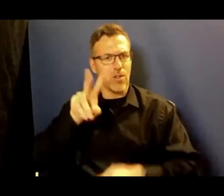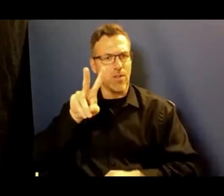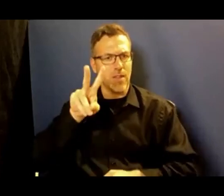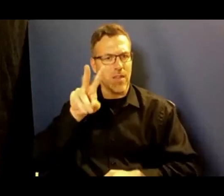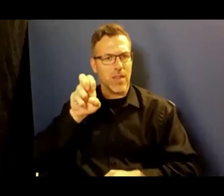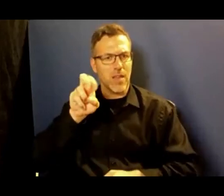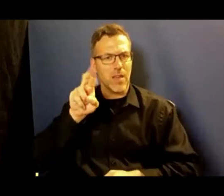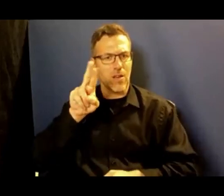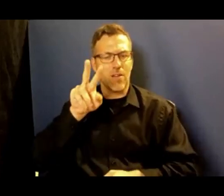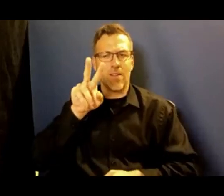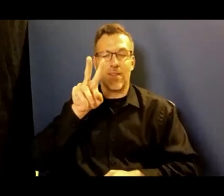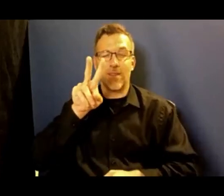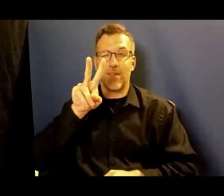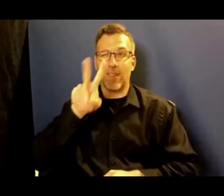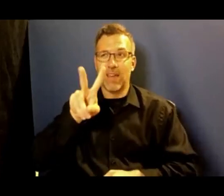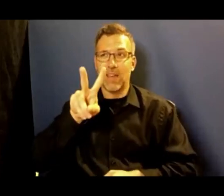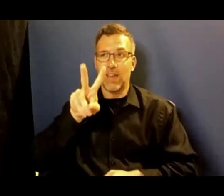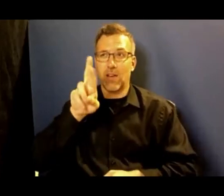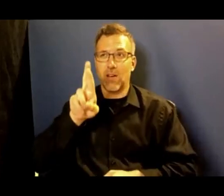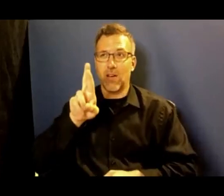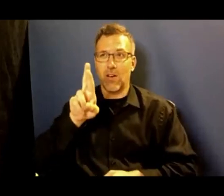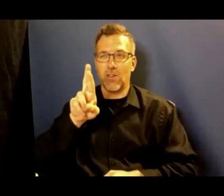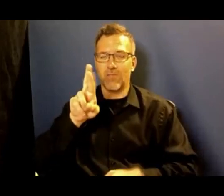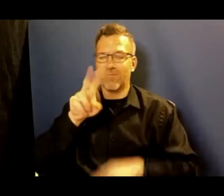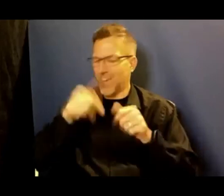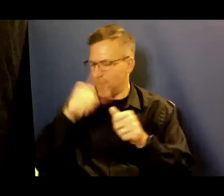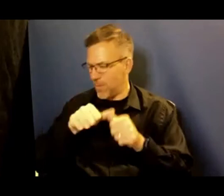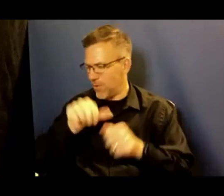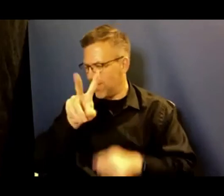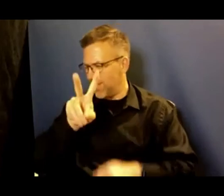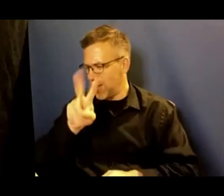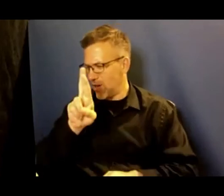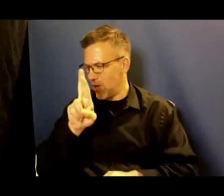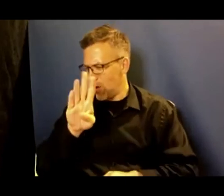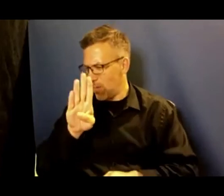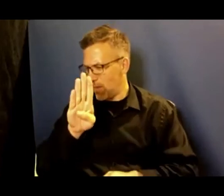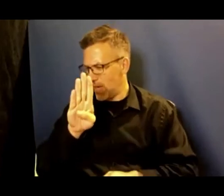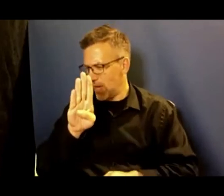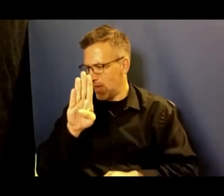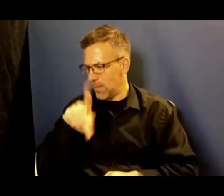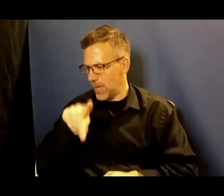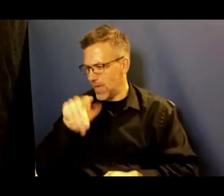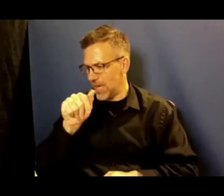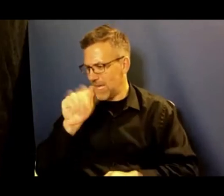Vaccine Related and Biologic, I can't remember, VRBPAC.